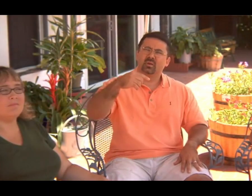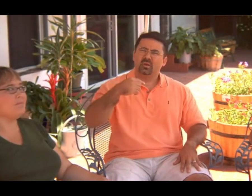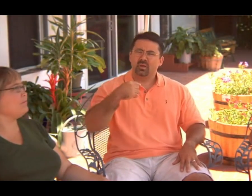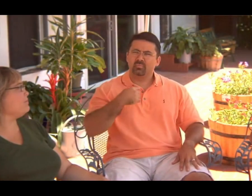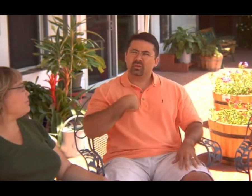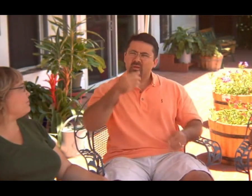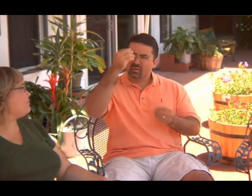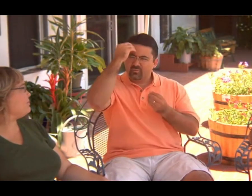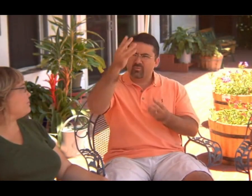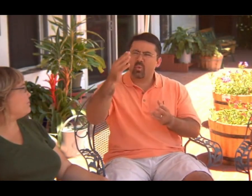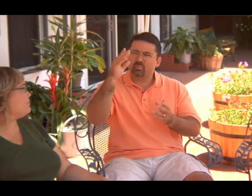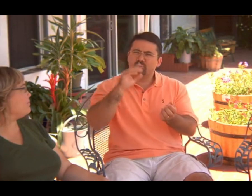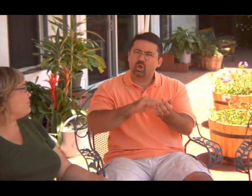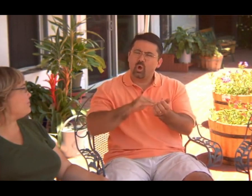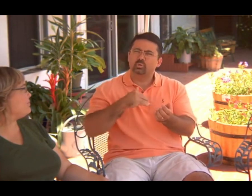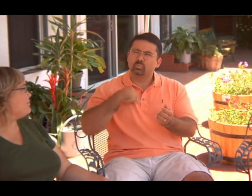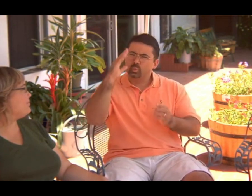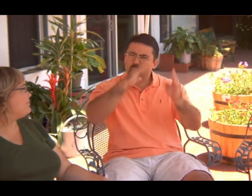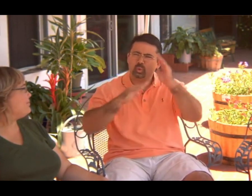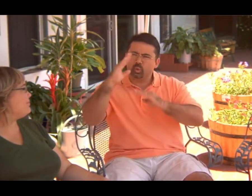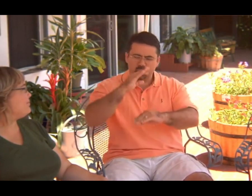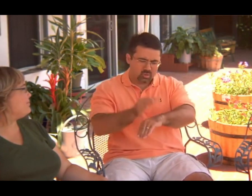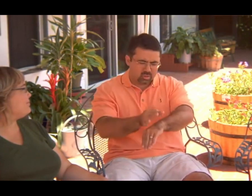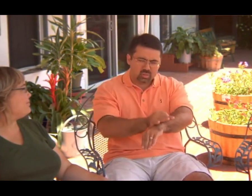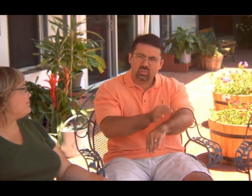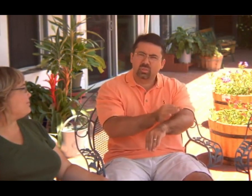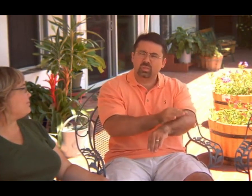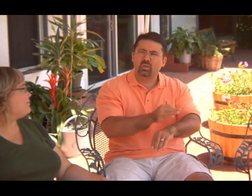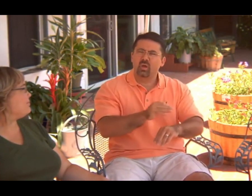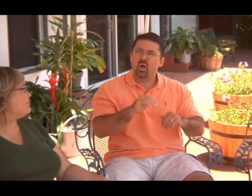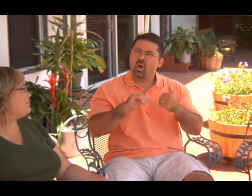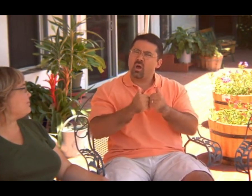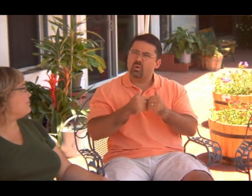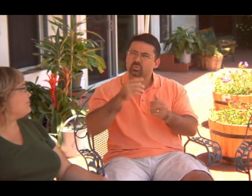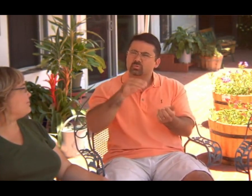Can you explain what happens after I tell the doctor that I'm worried about spots on my skin?